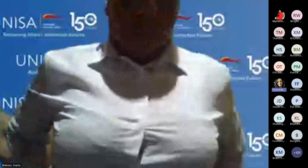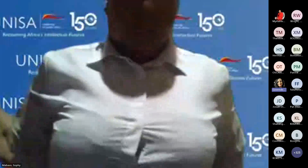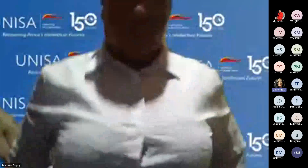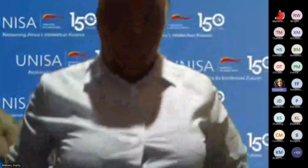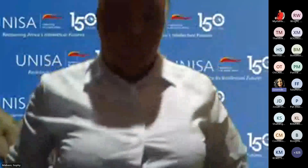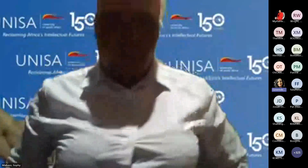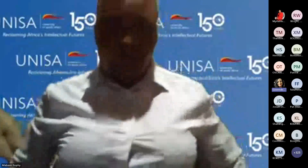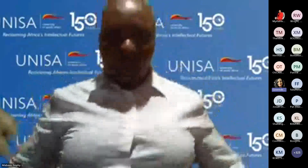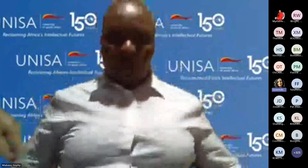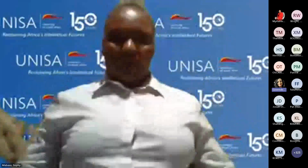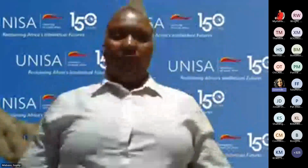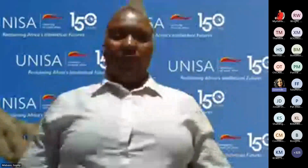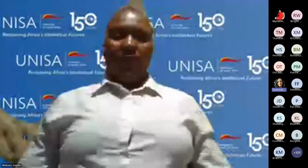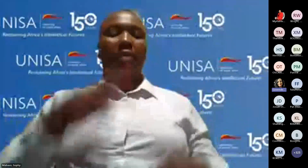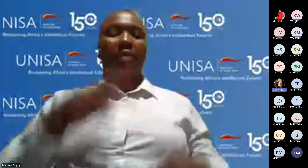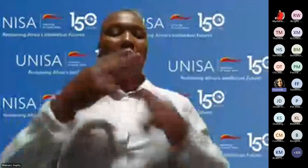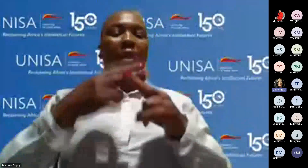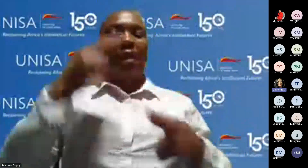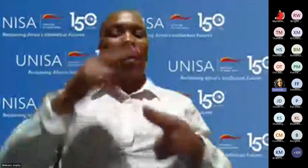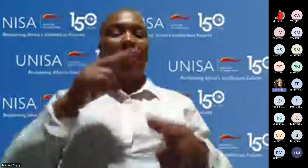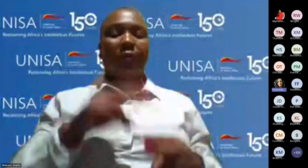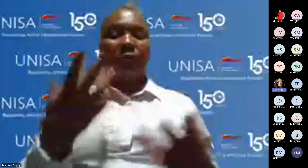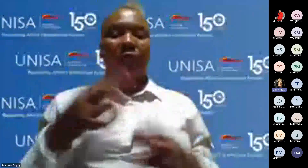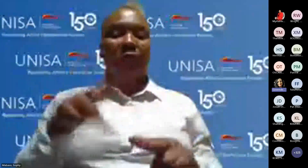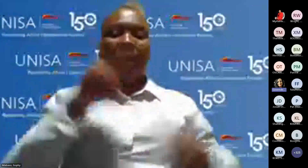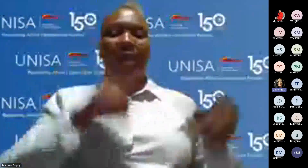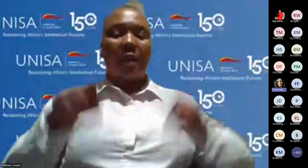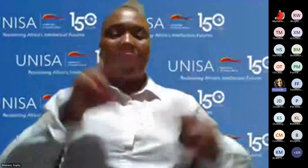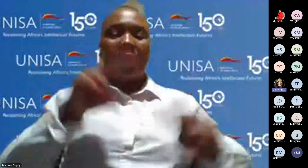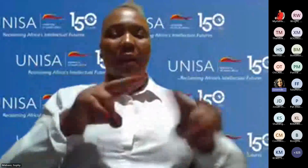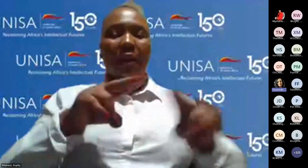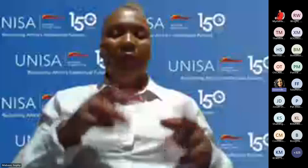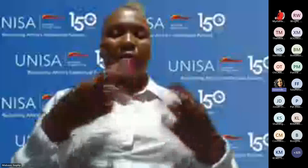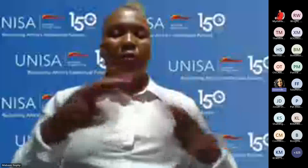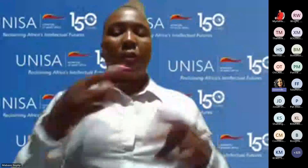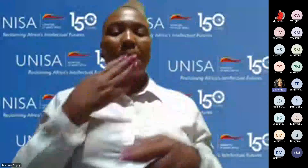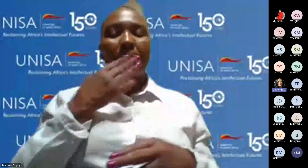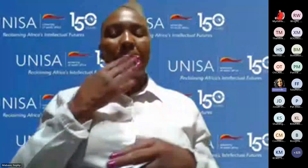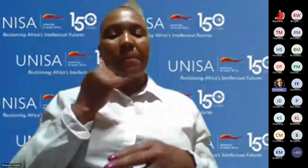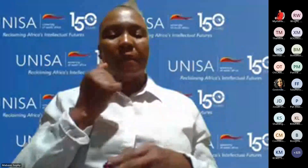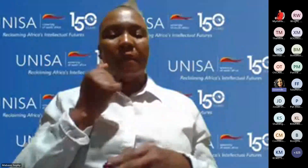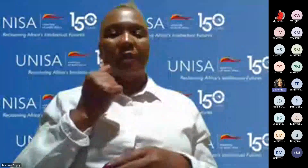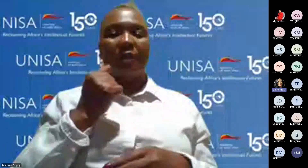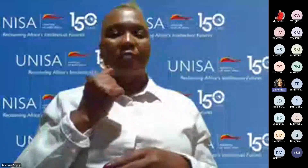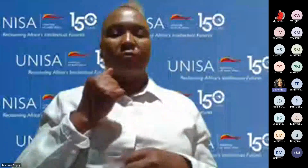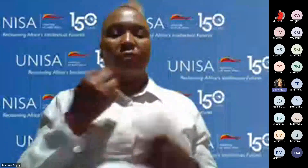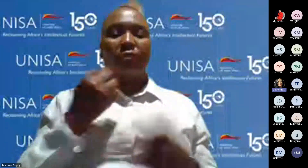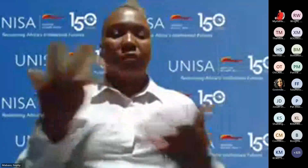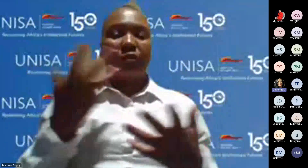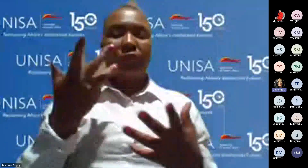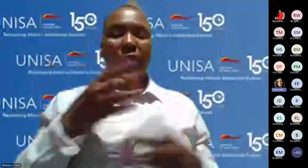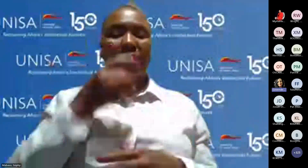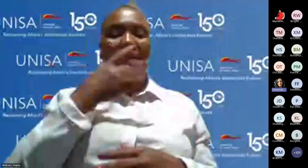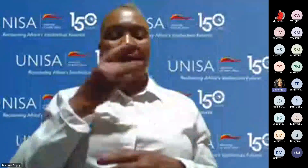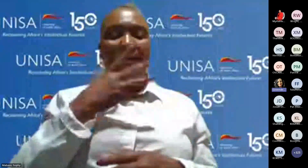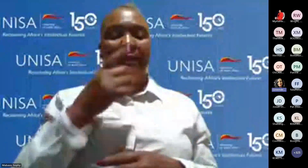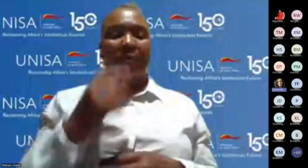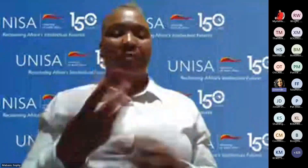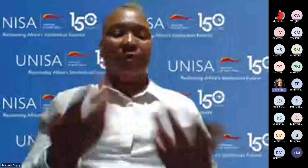have any further questions related to proctoring and so forth, please can you direct it on Saturday?